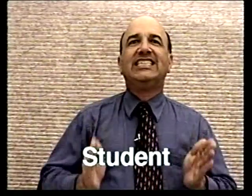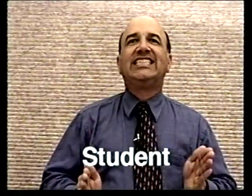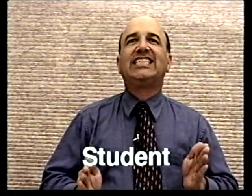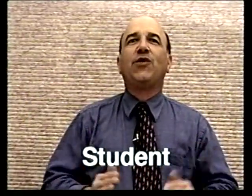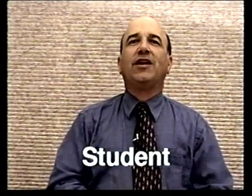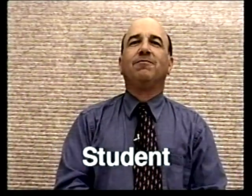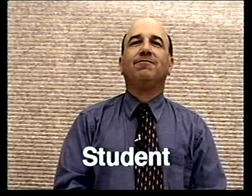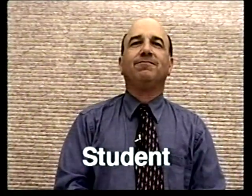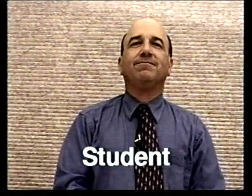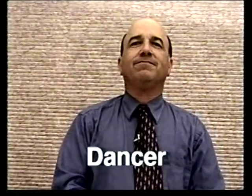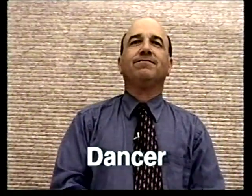Student.